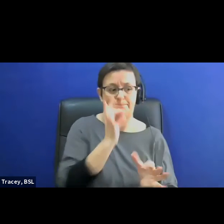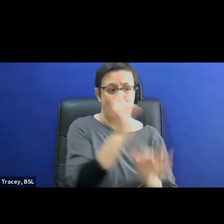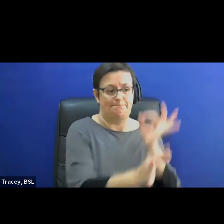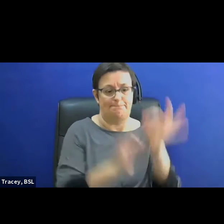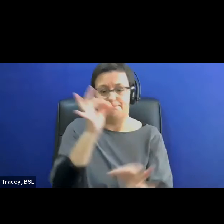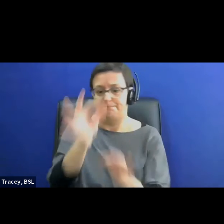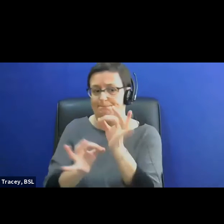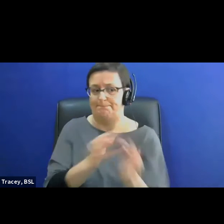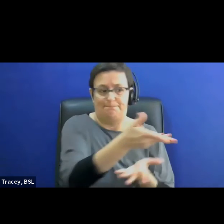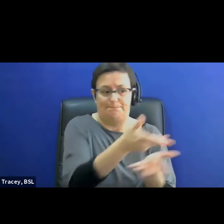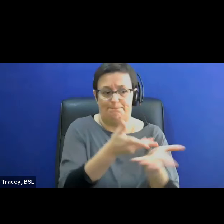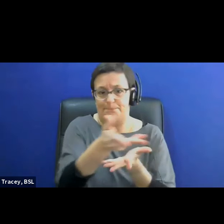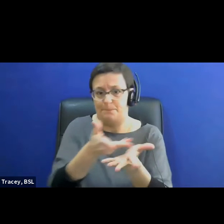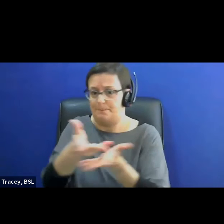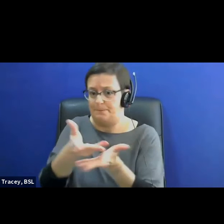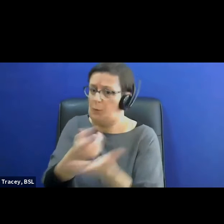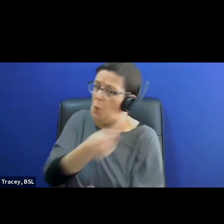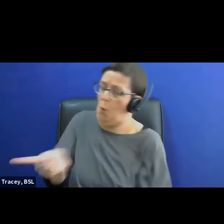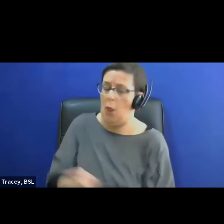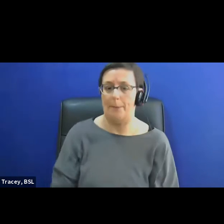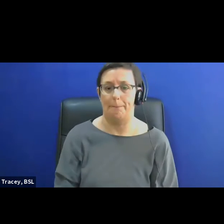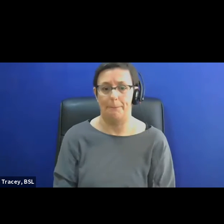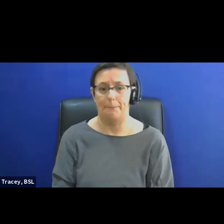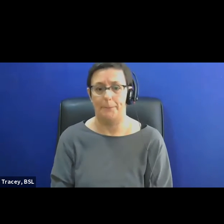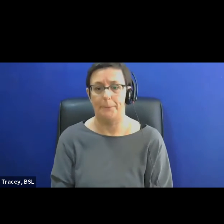living in the city every day.